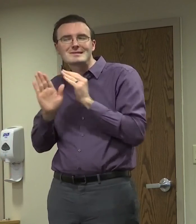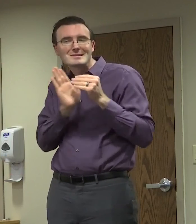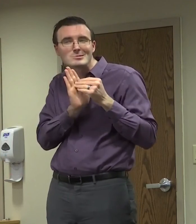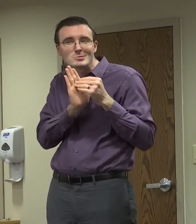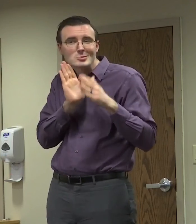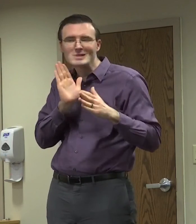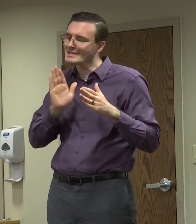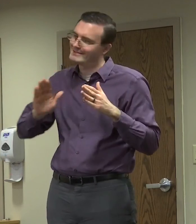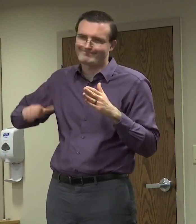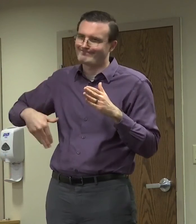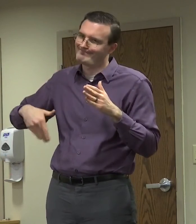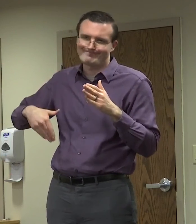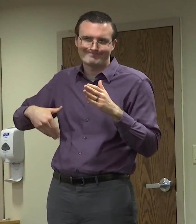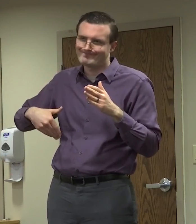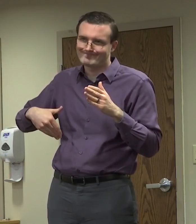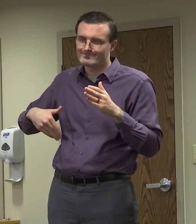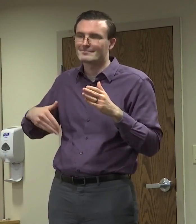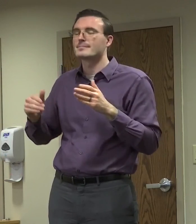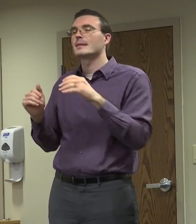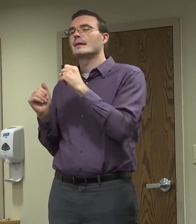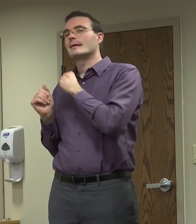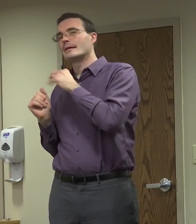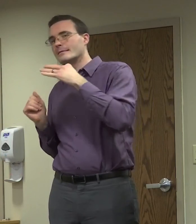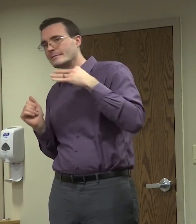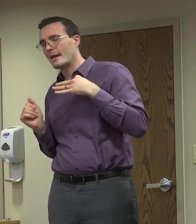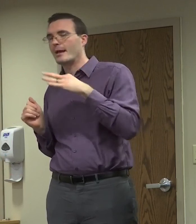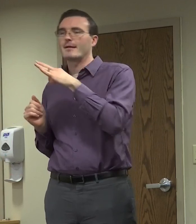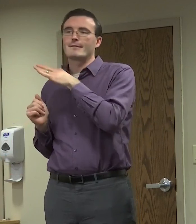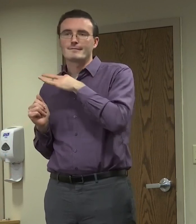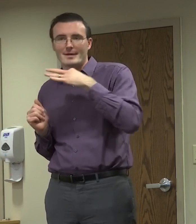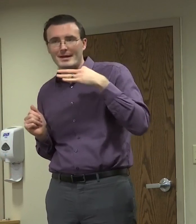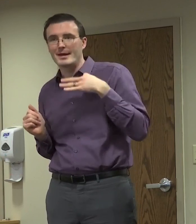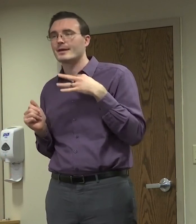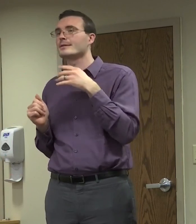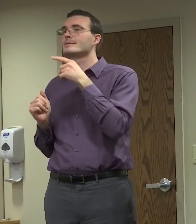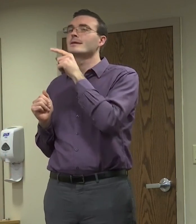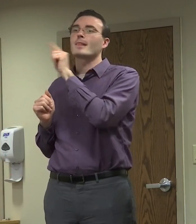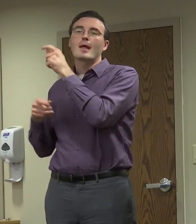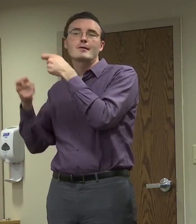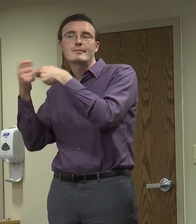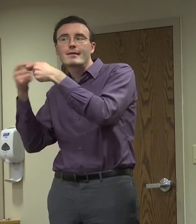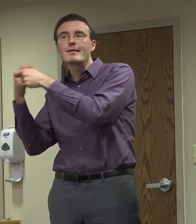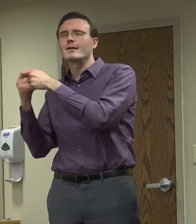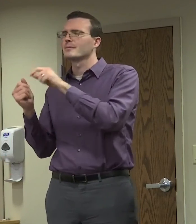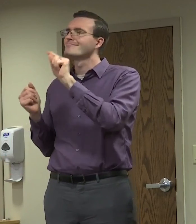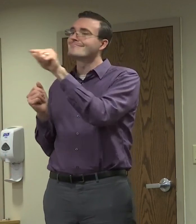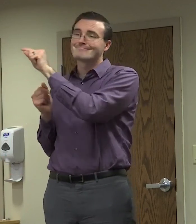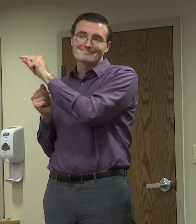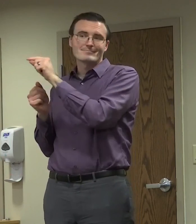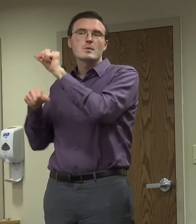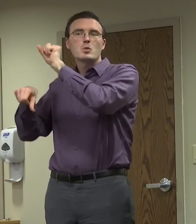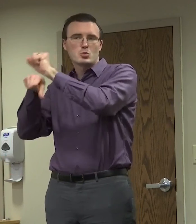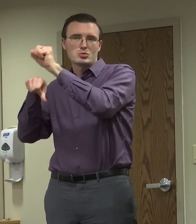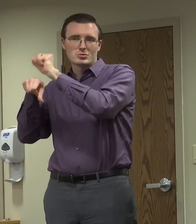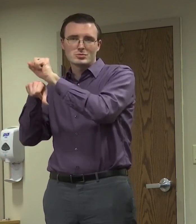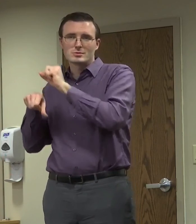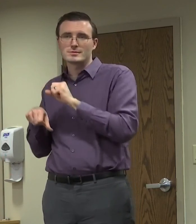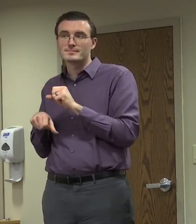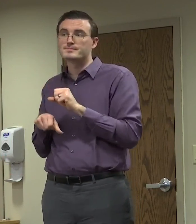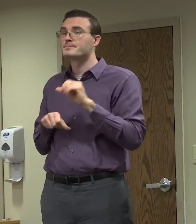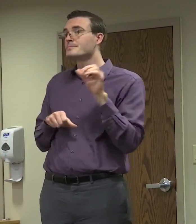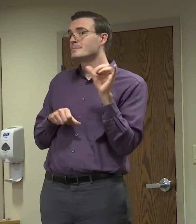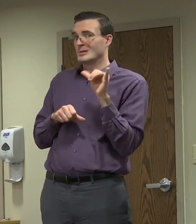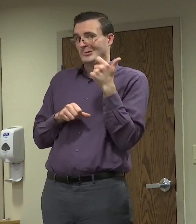the faculty, the adjuncts that all work in those locations. And today, media also became eligible as